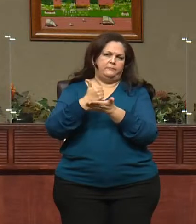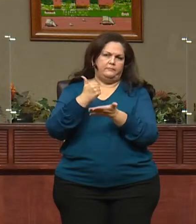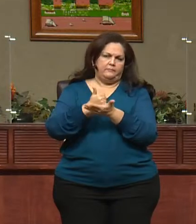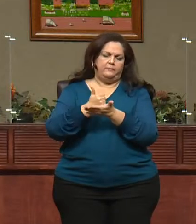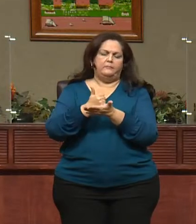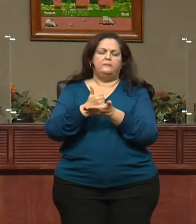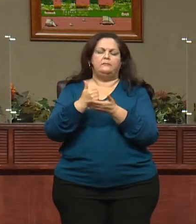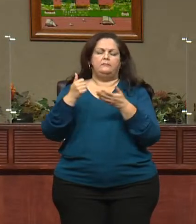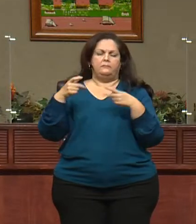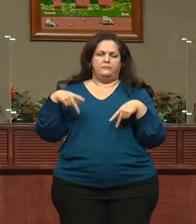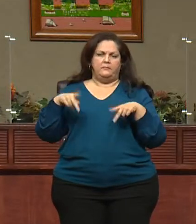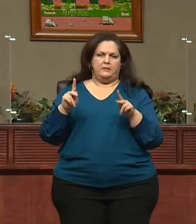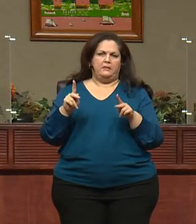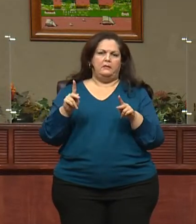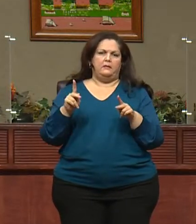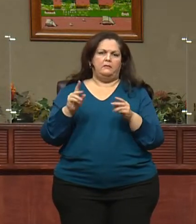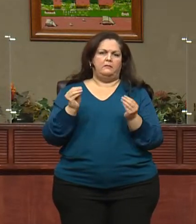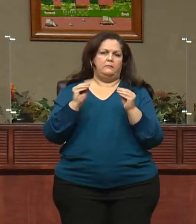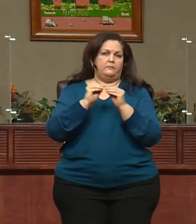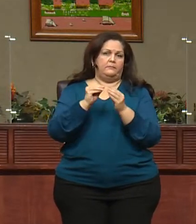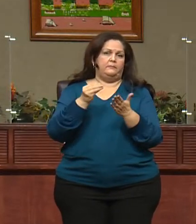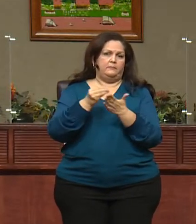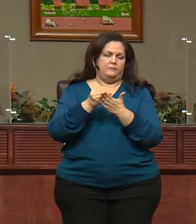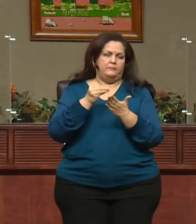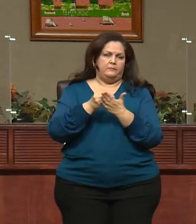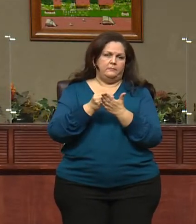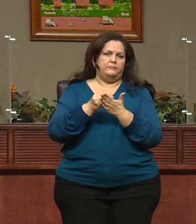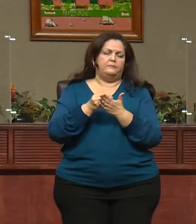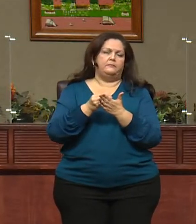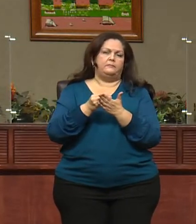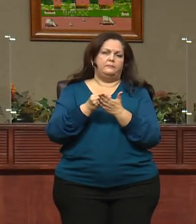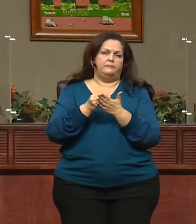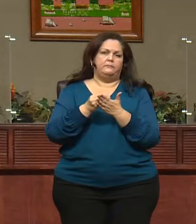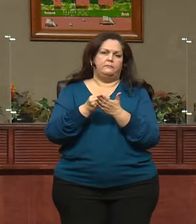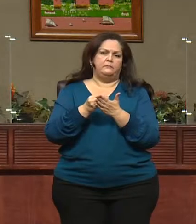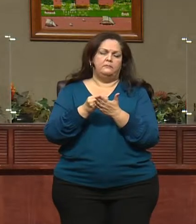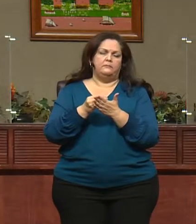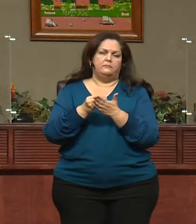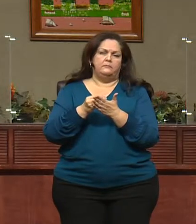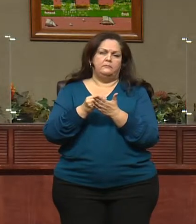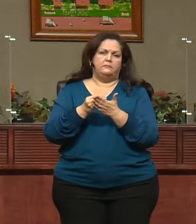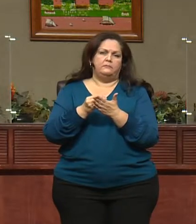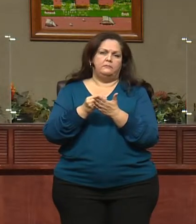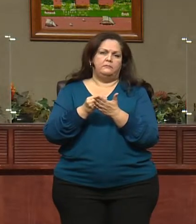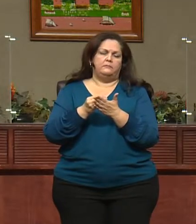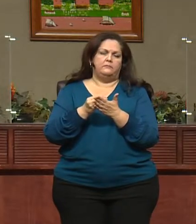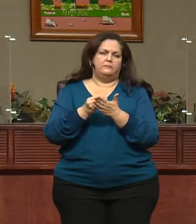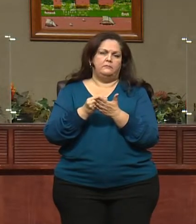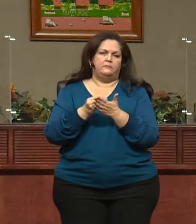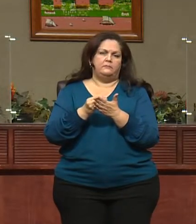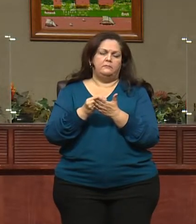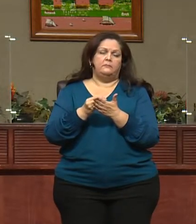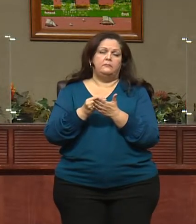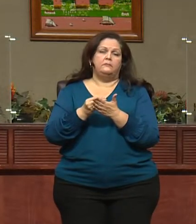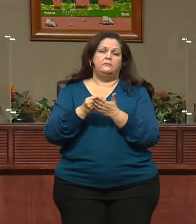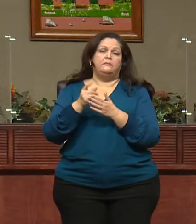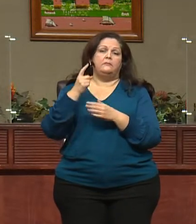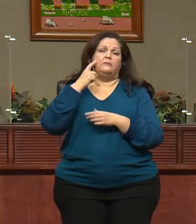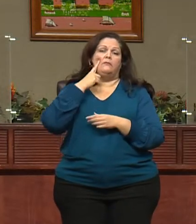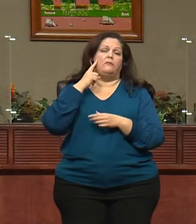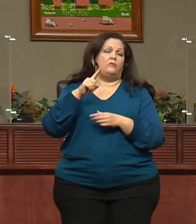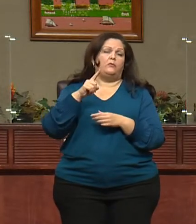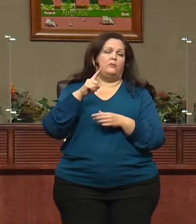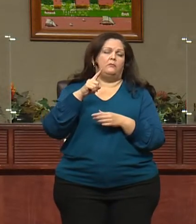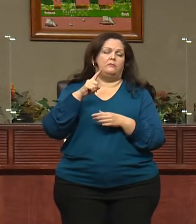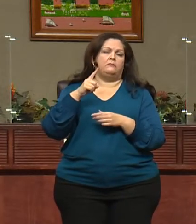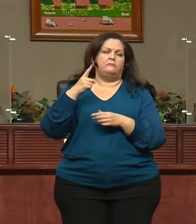enable the additional allocations to be directly